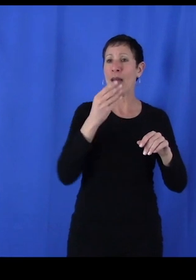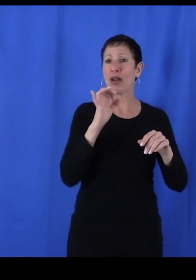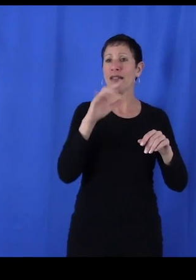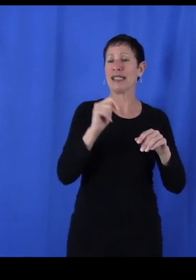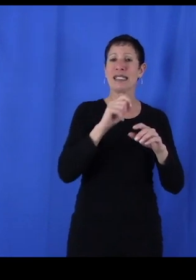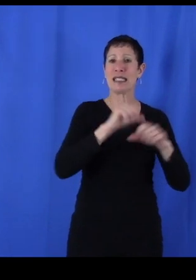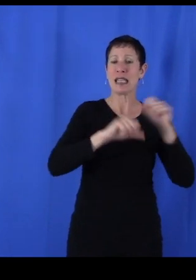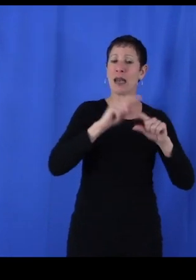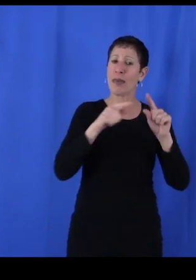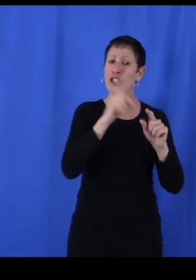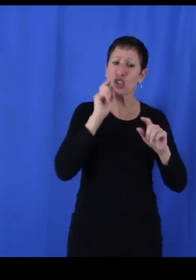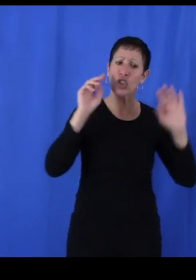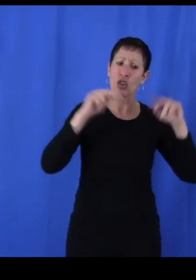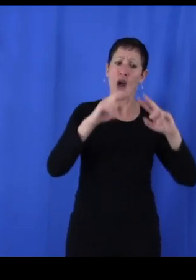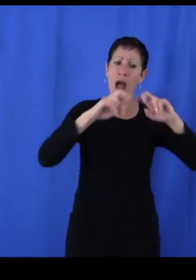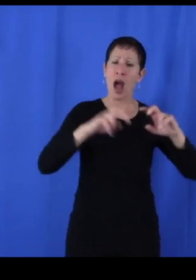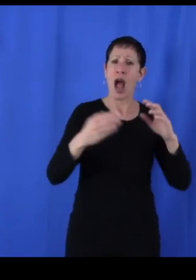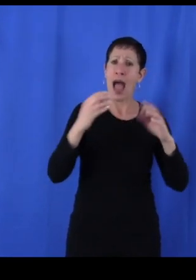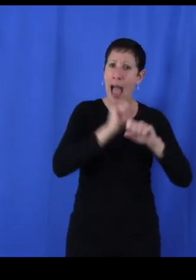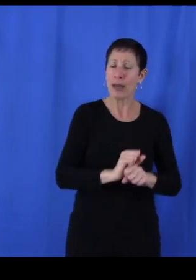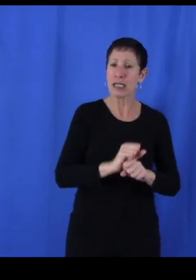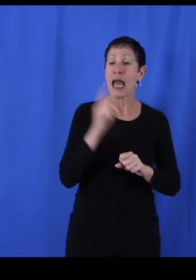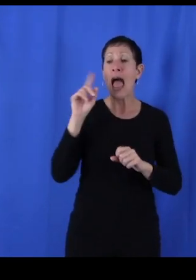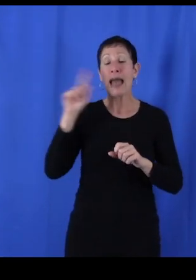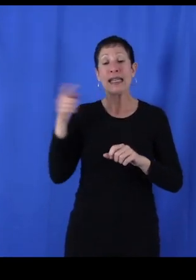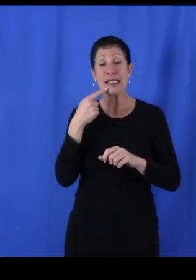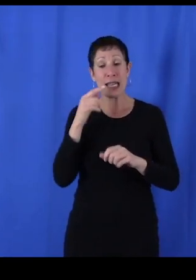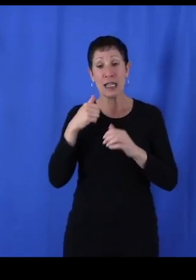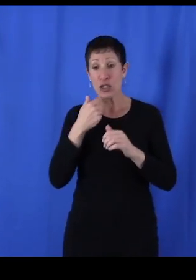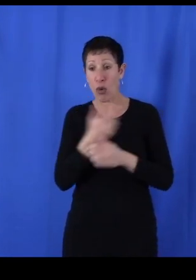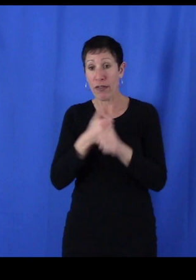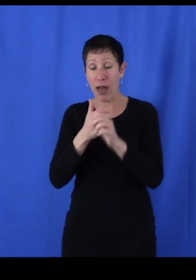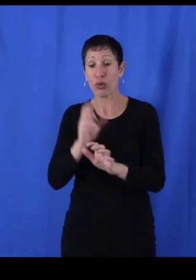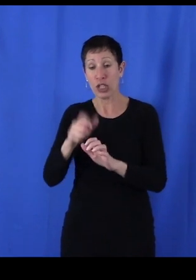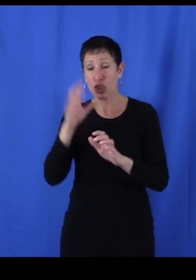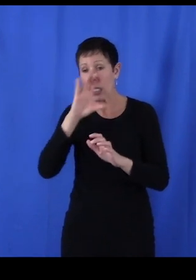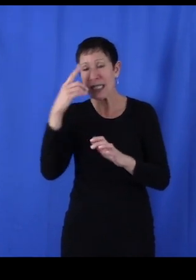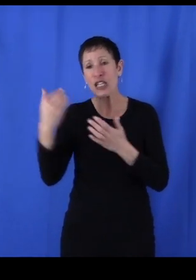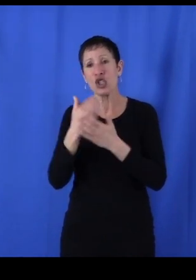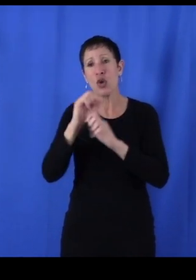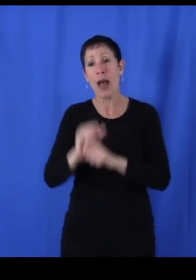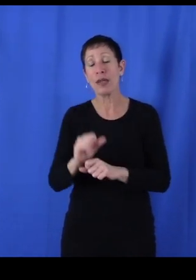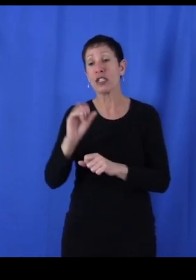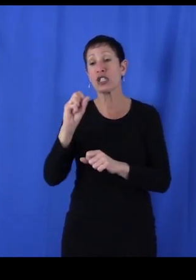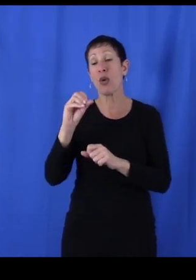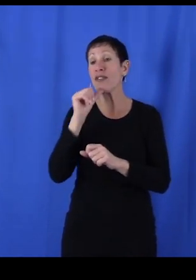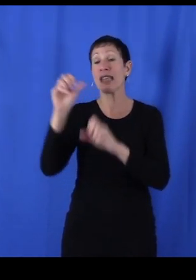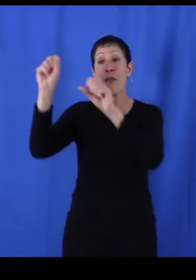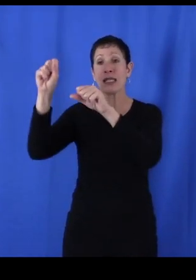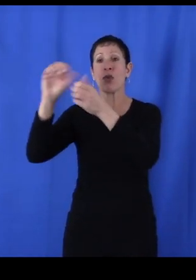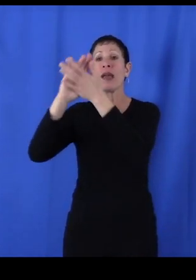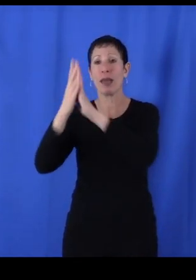he admonished his followers to seed new habits so that the improbable becomes probable. Right? Hey, if they can